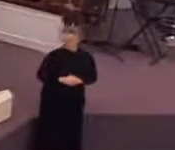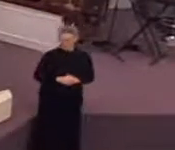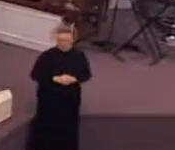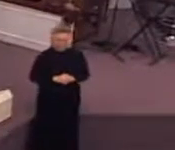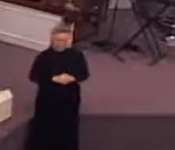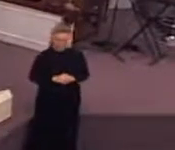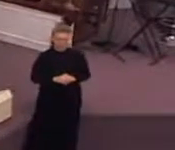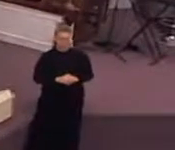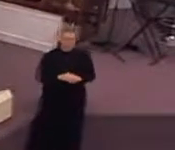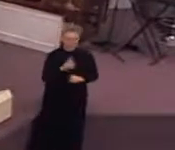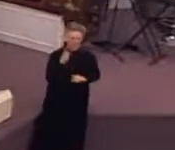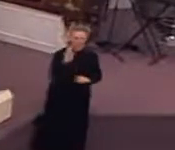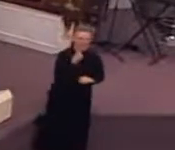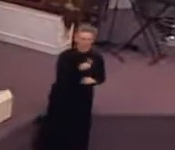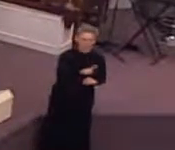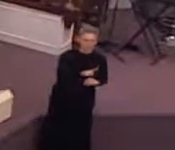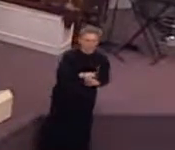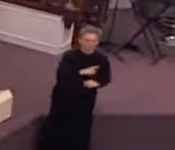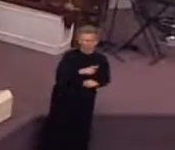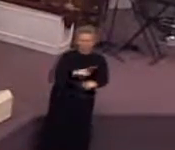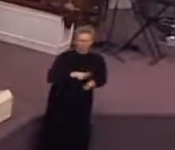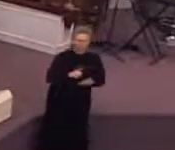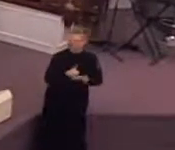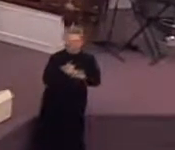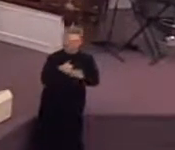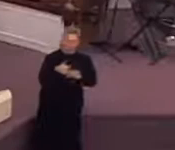asking, you know, the Lord just help me